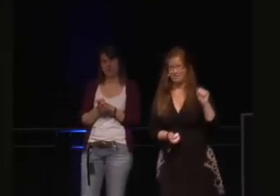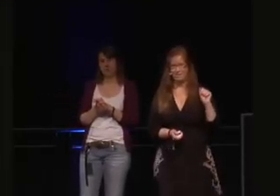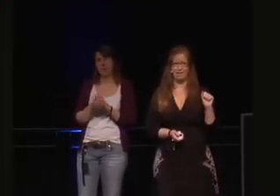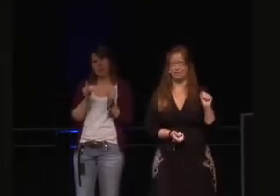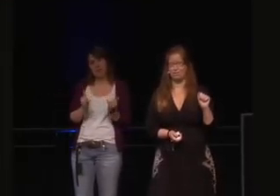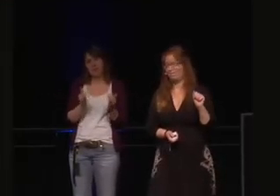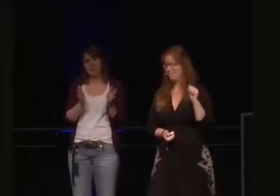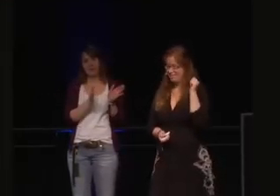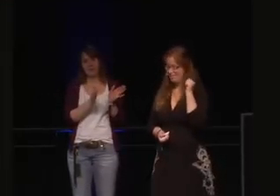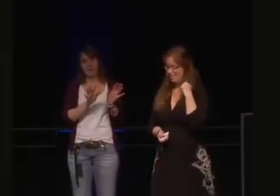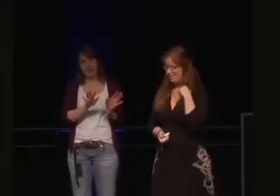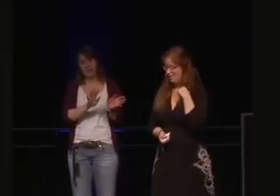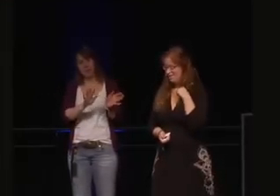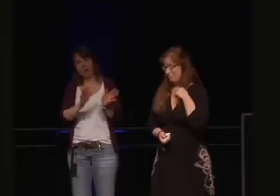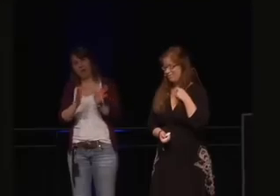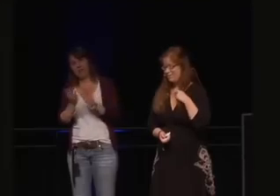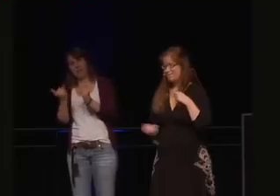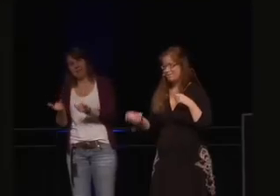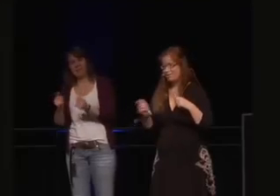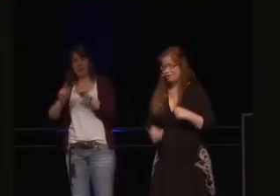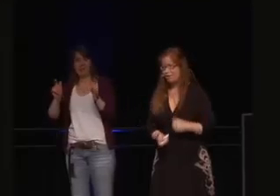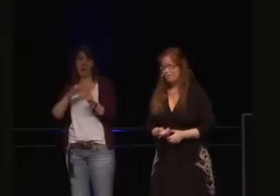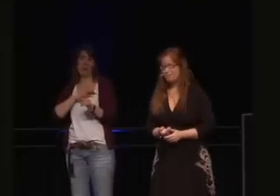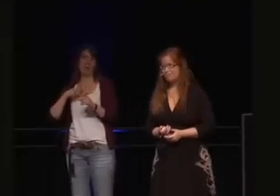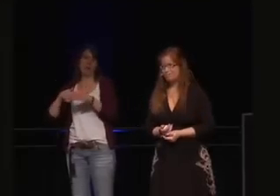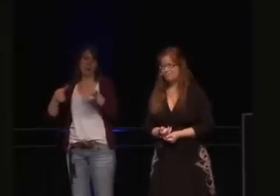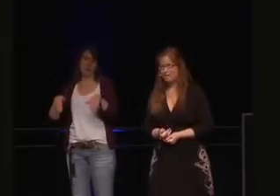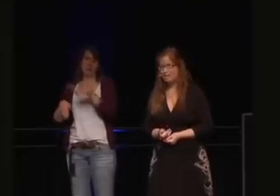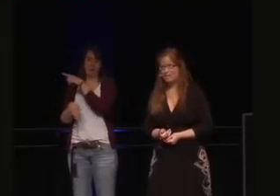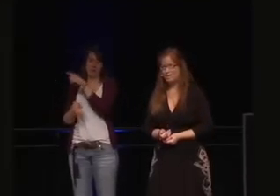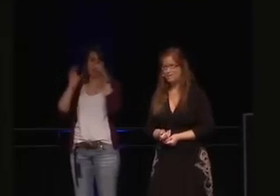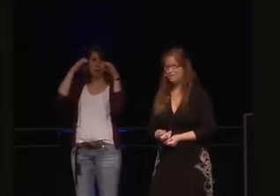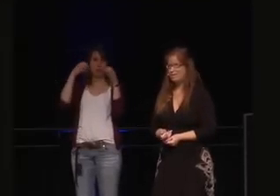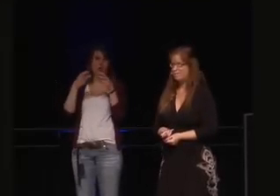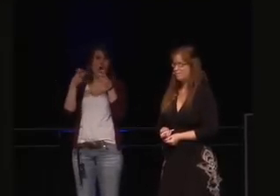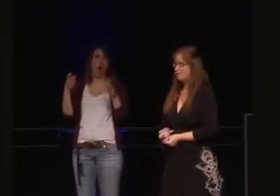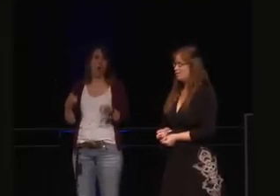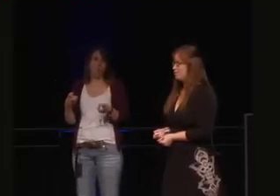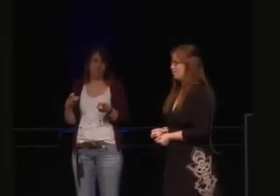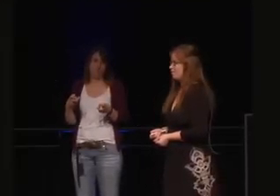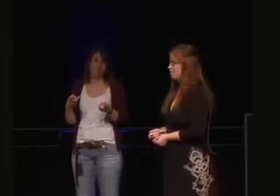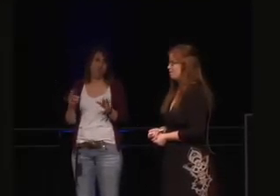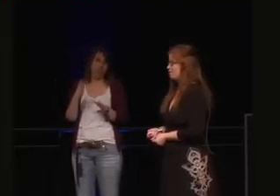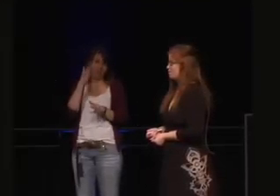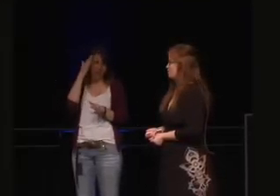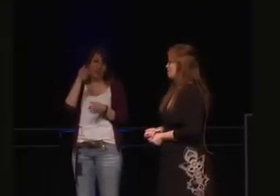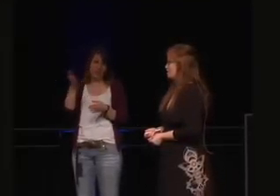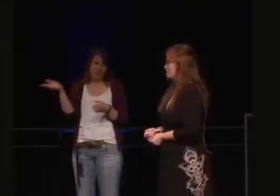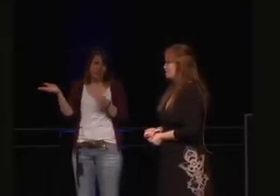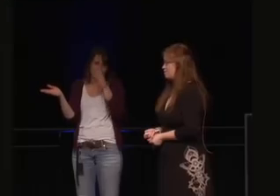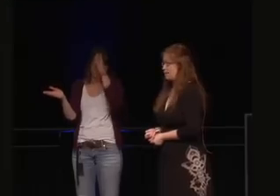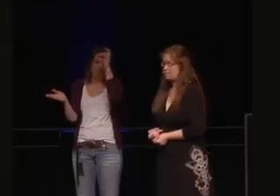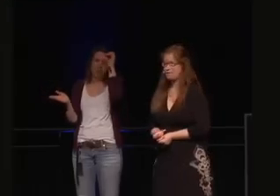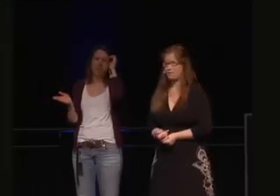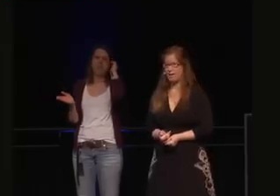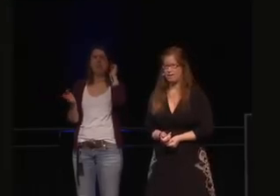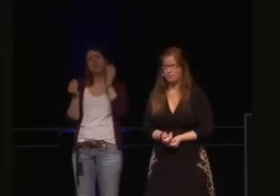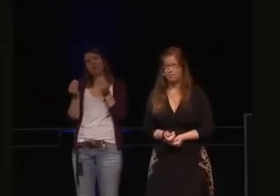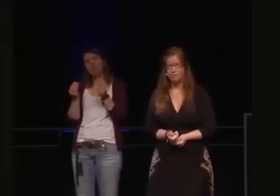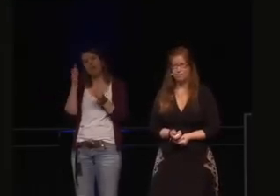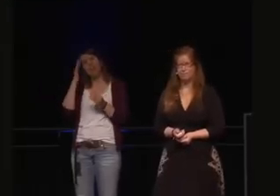from security to security and privacy. And now